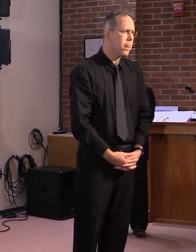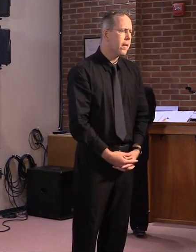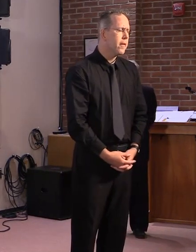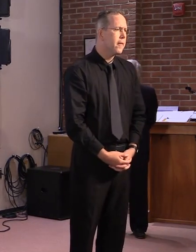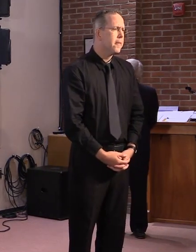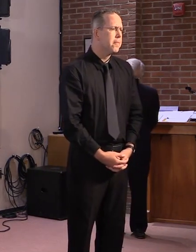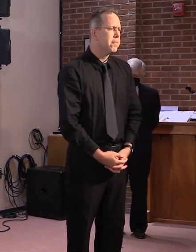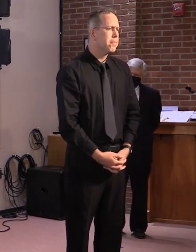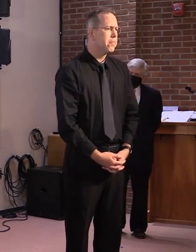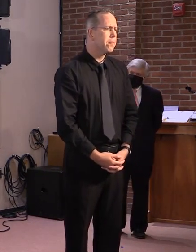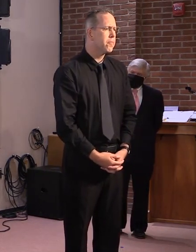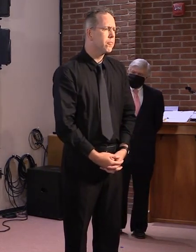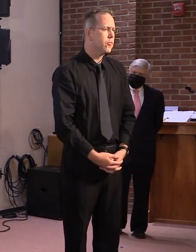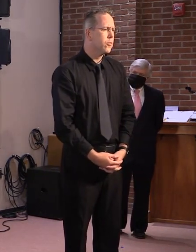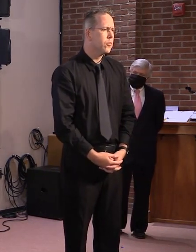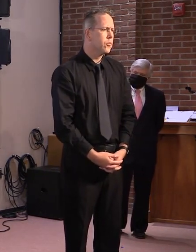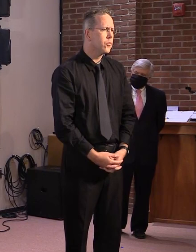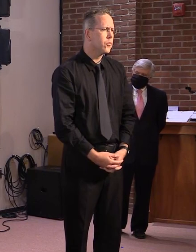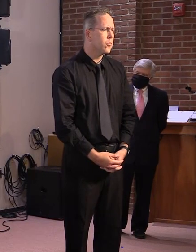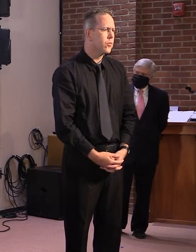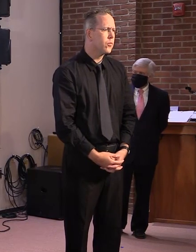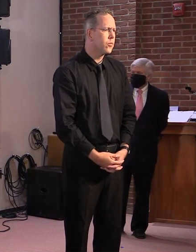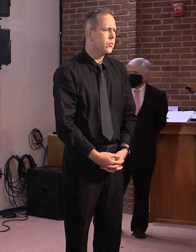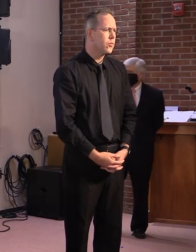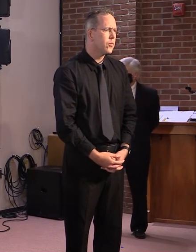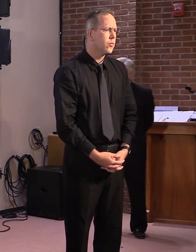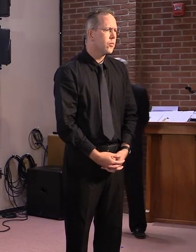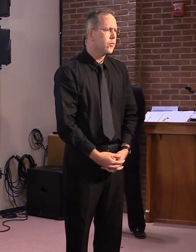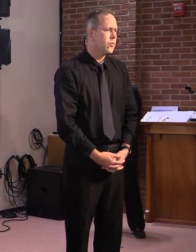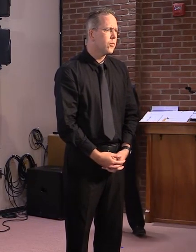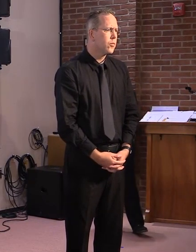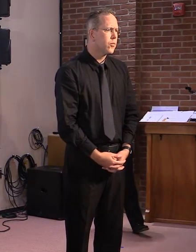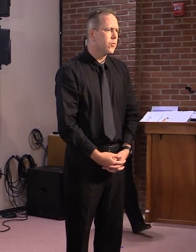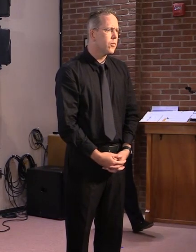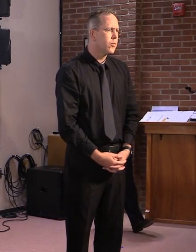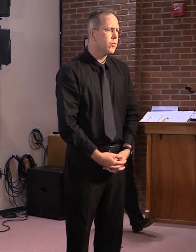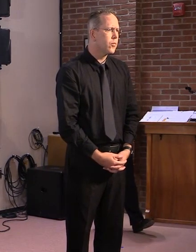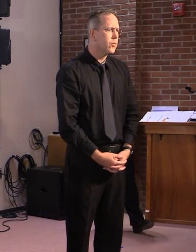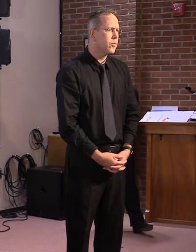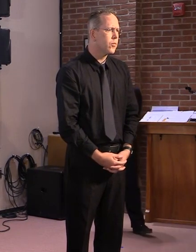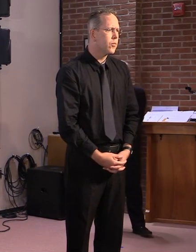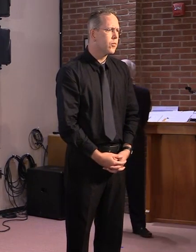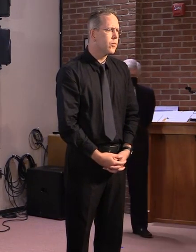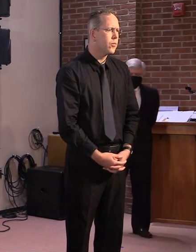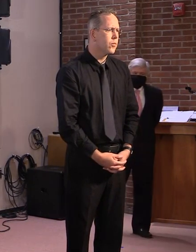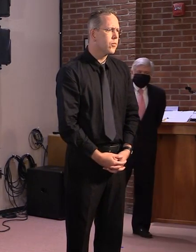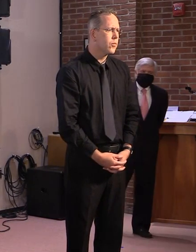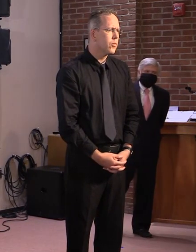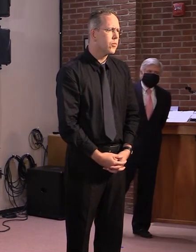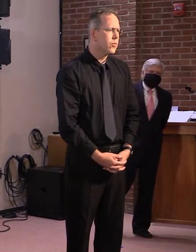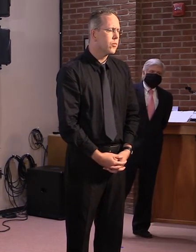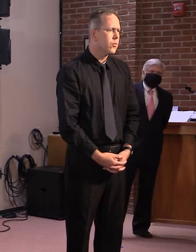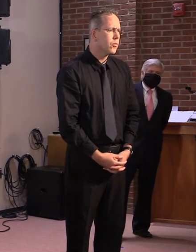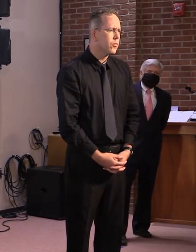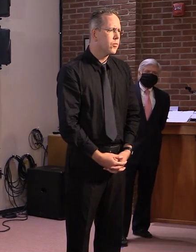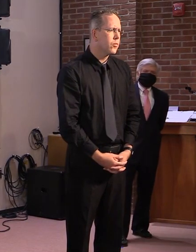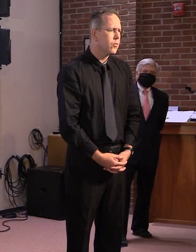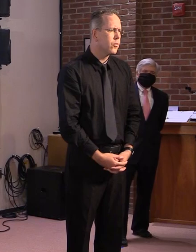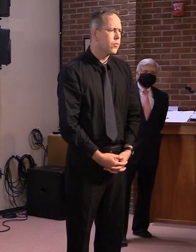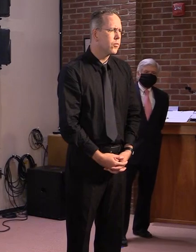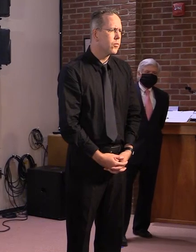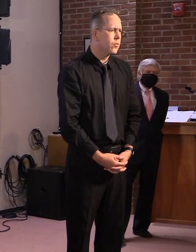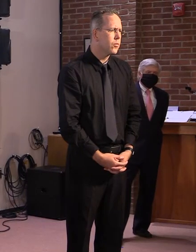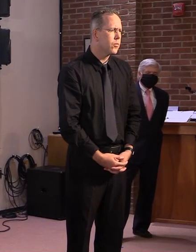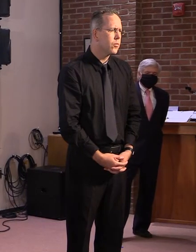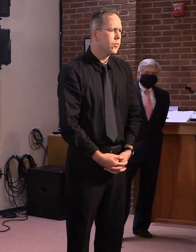to release more guidance and the district-level planning template that was referred to in the June 4th update